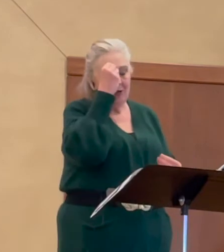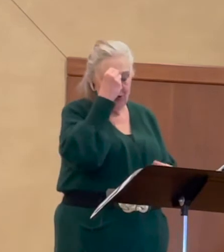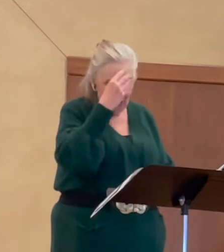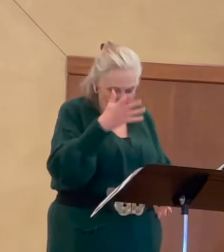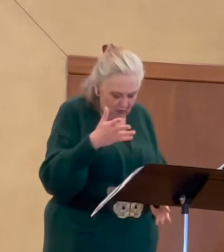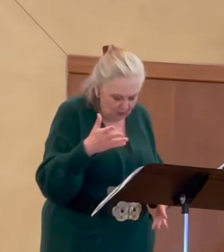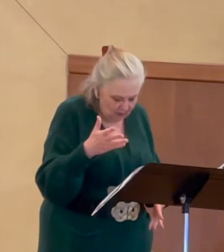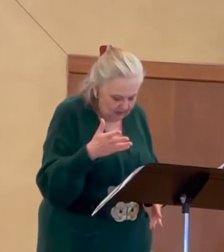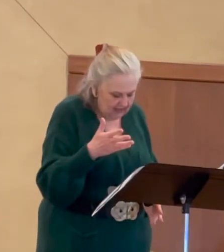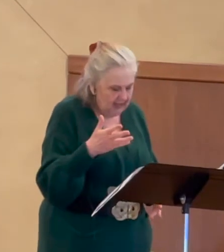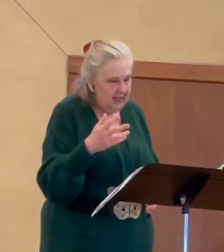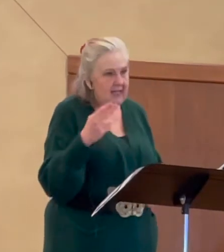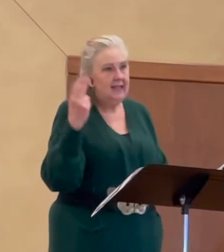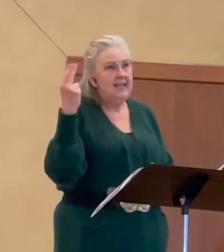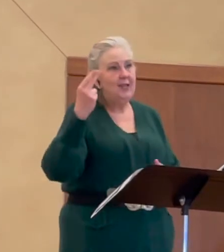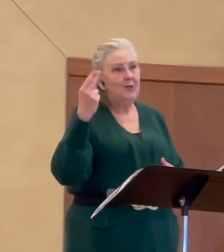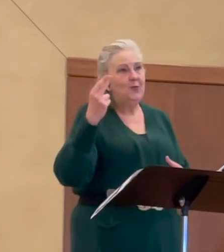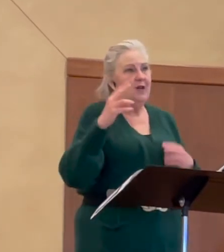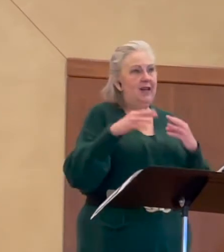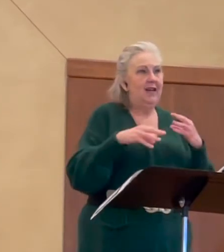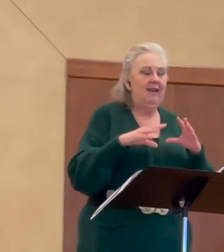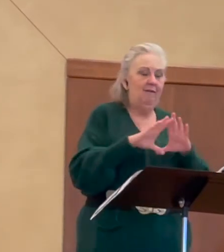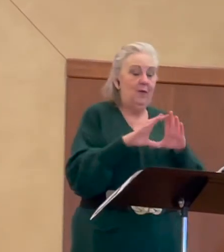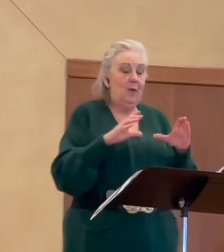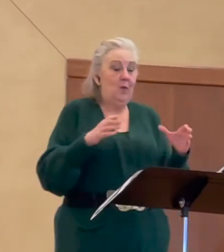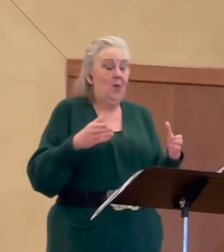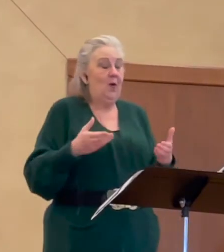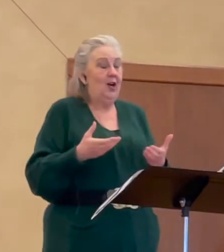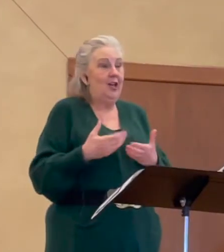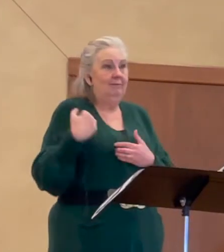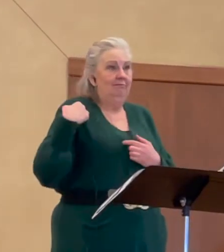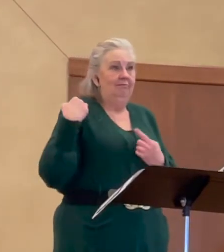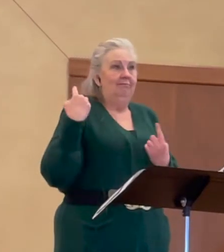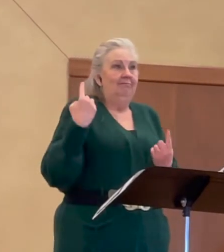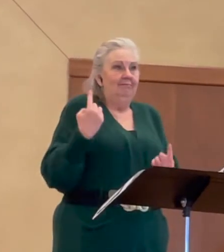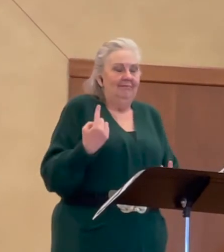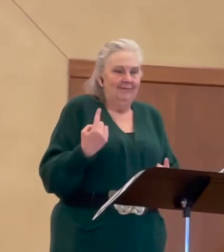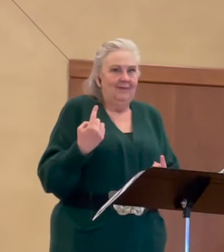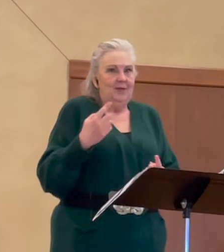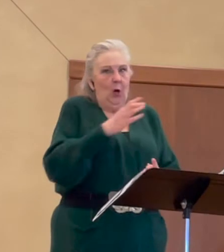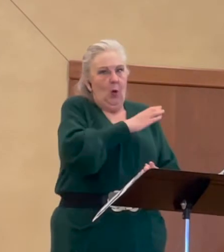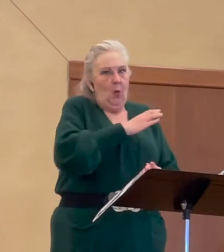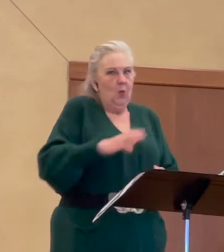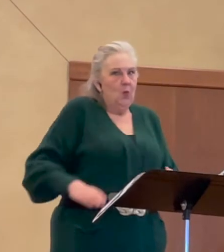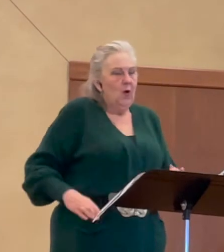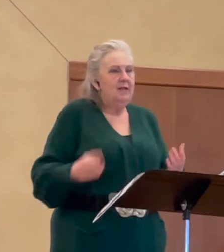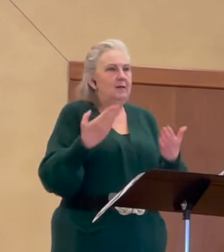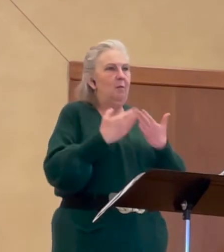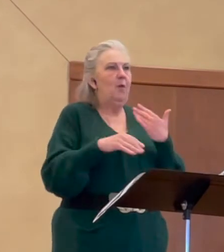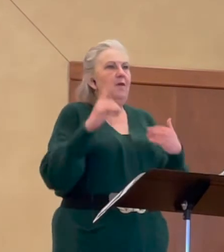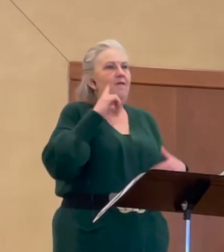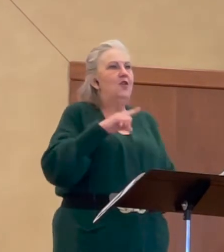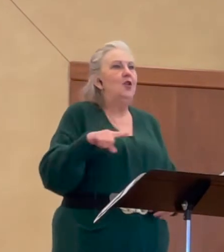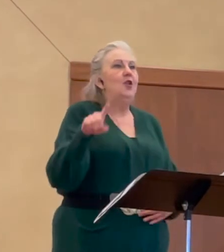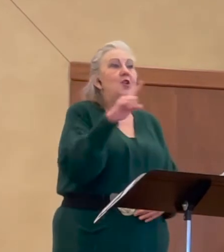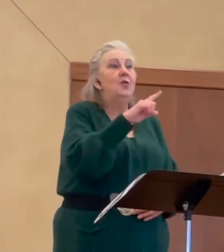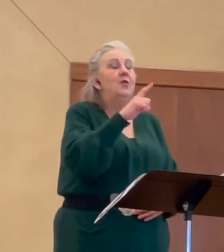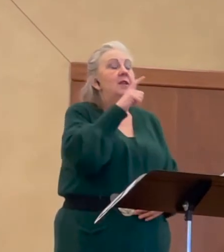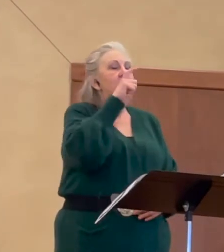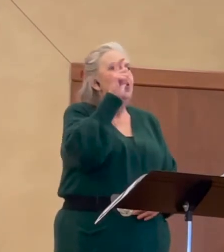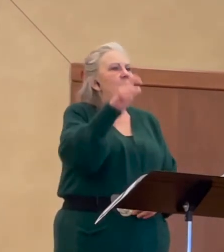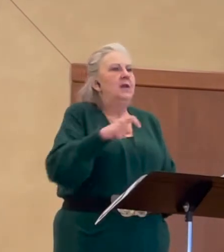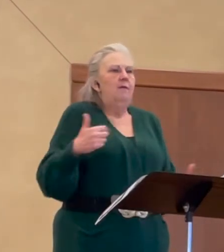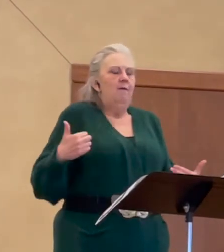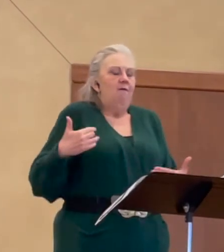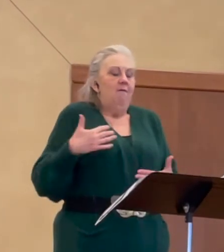in the history of the world, that Christ has been born for you, that you no longer need to